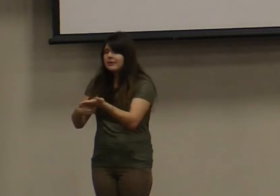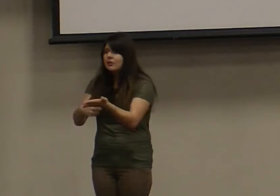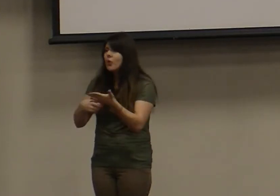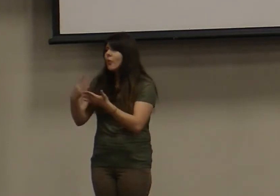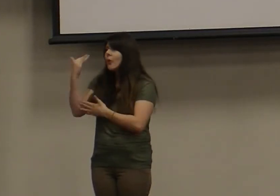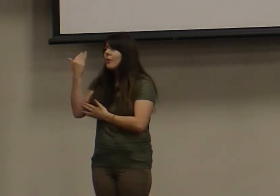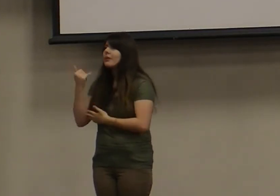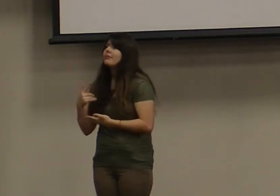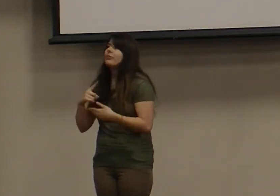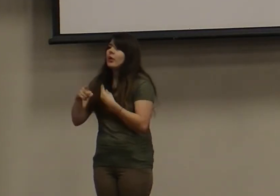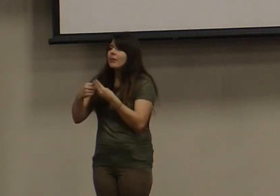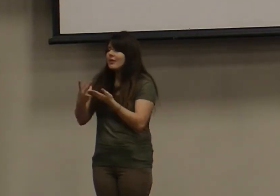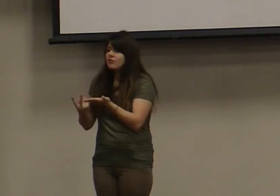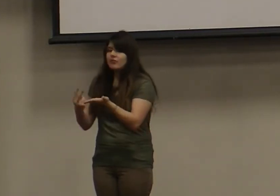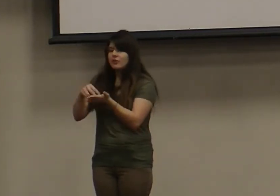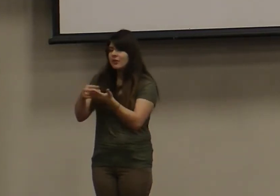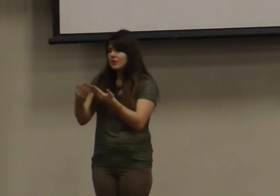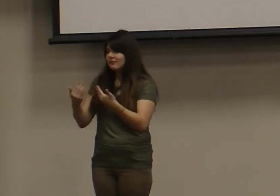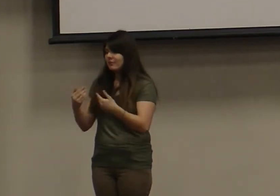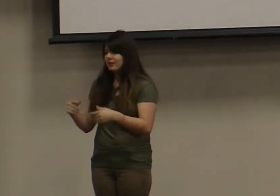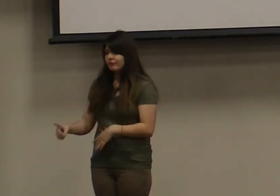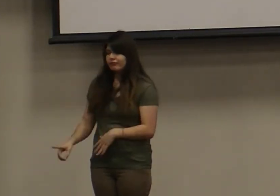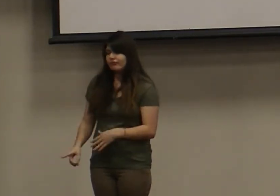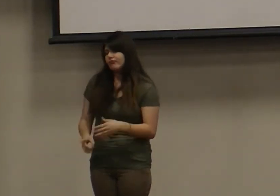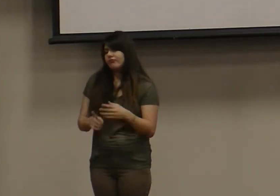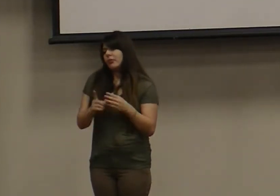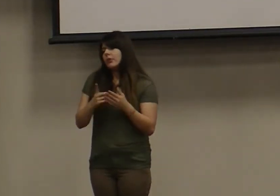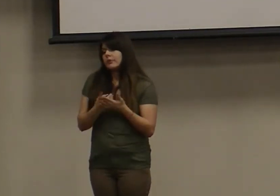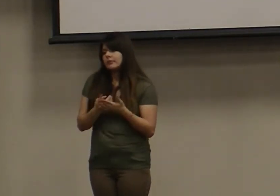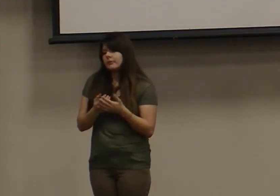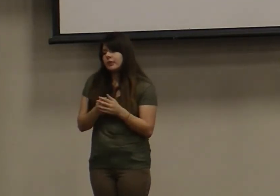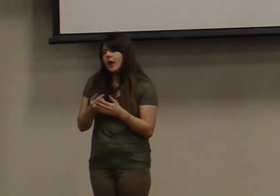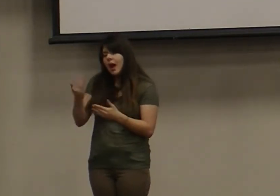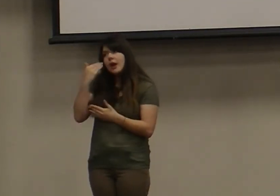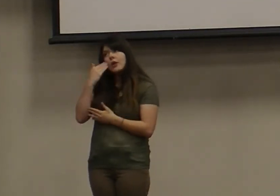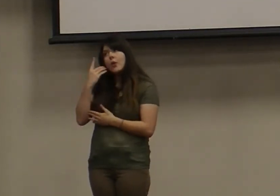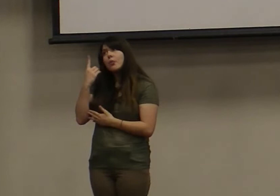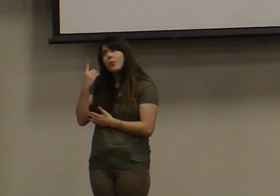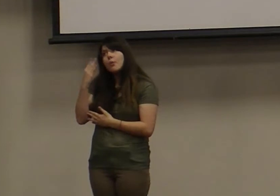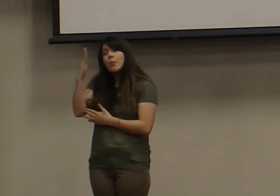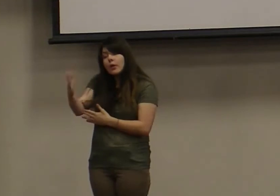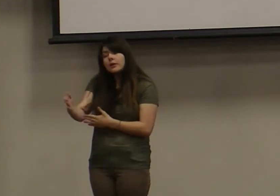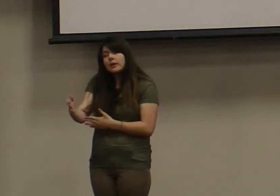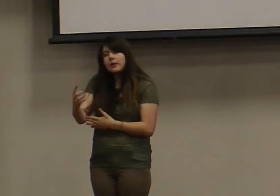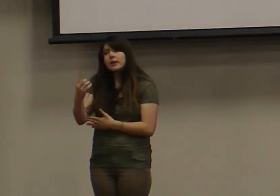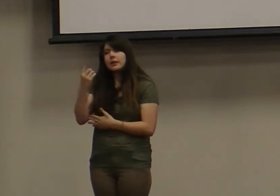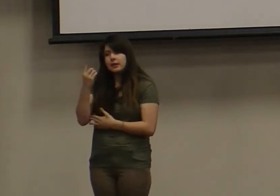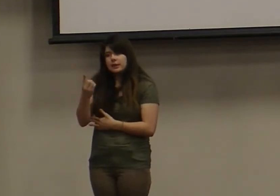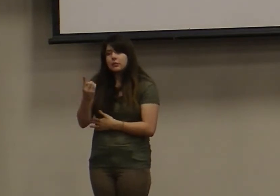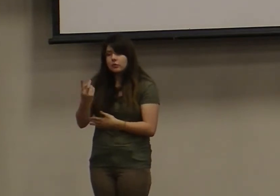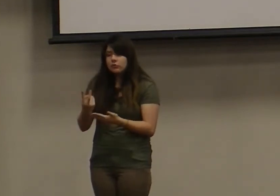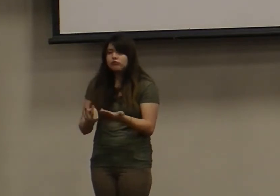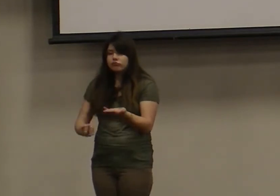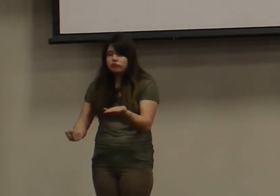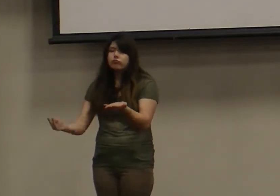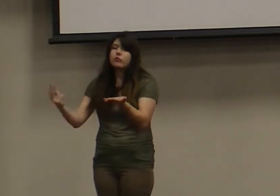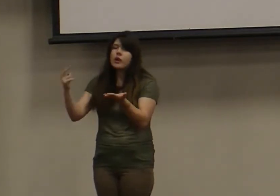this resurrection that he comes in and he begins to, I know that one day he will be raised.